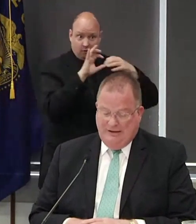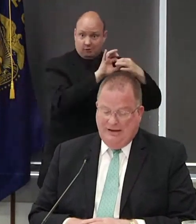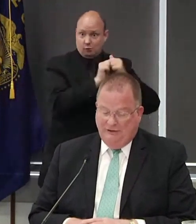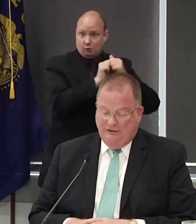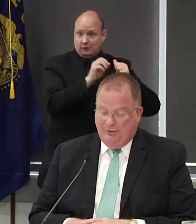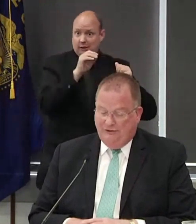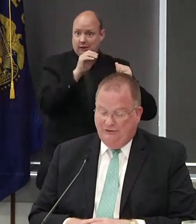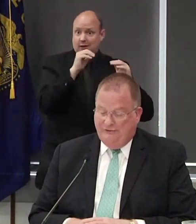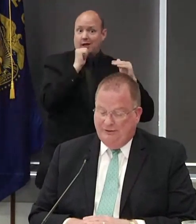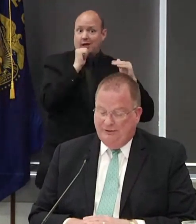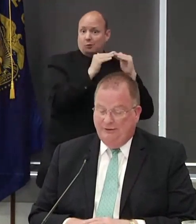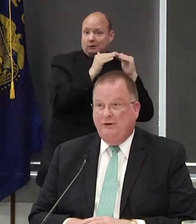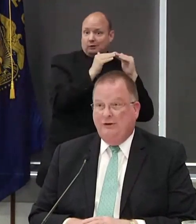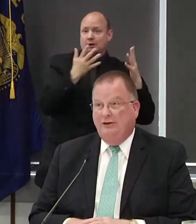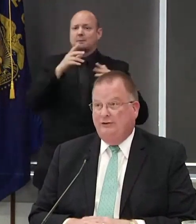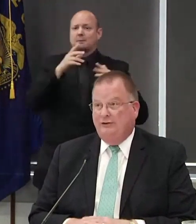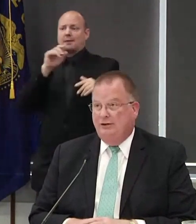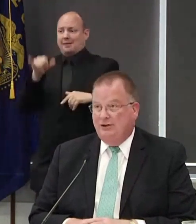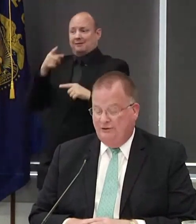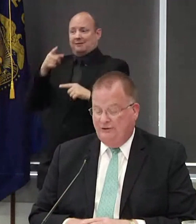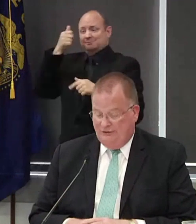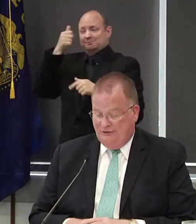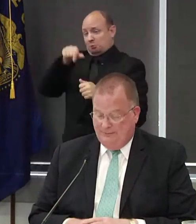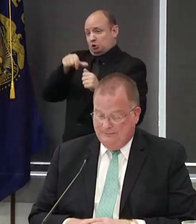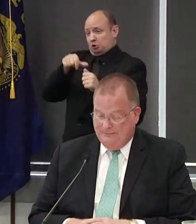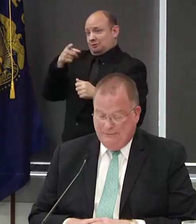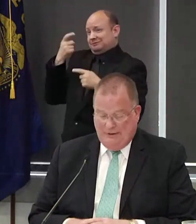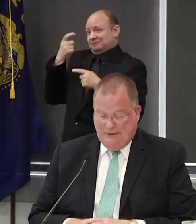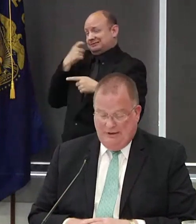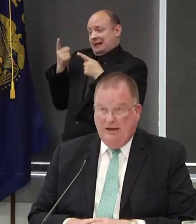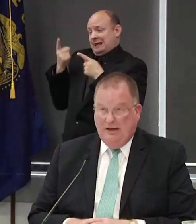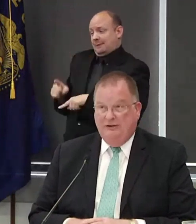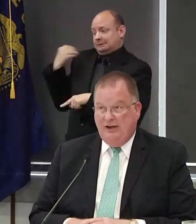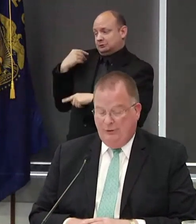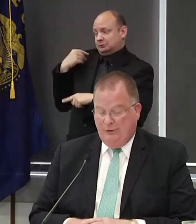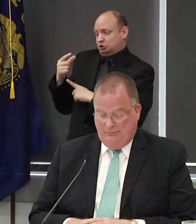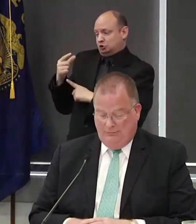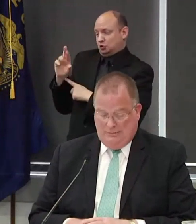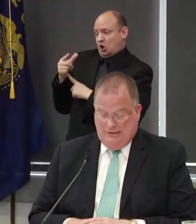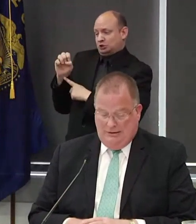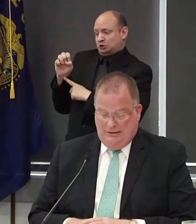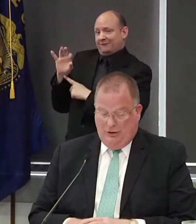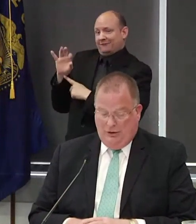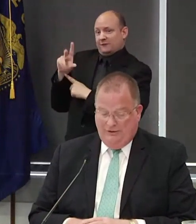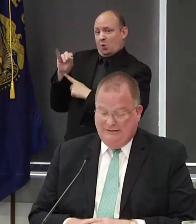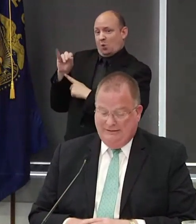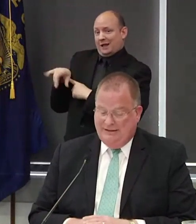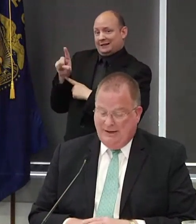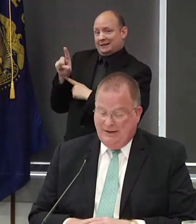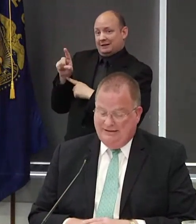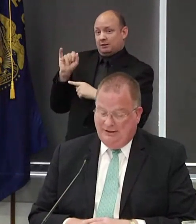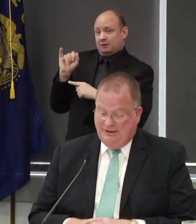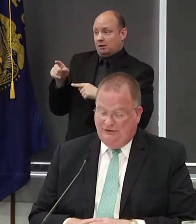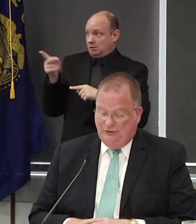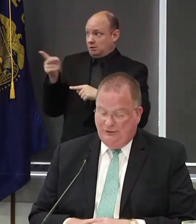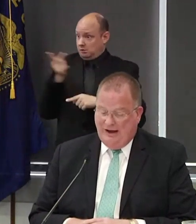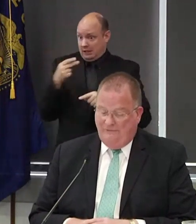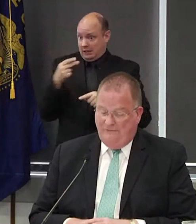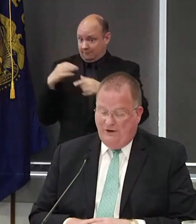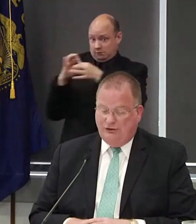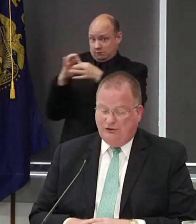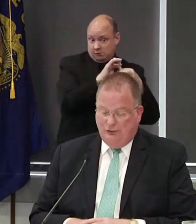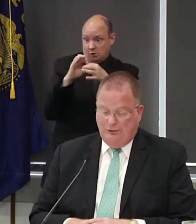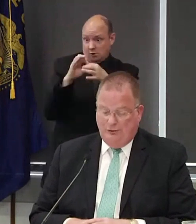coronavirus, have exposed the fundamental flaws in our justice system. In the same way, the COVID-19 pandemic has shown